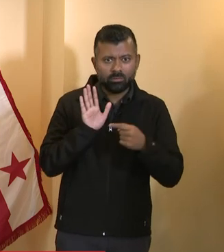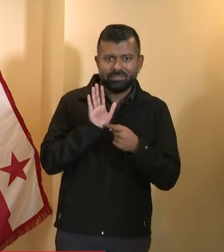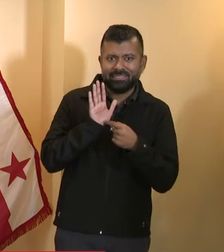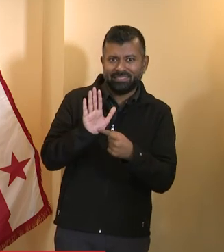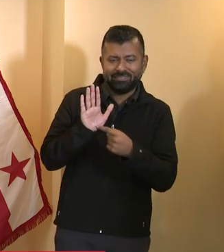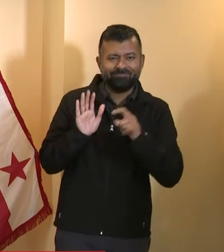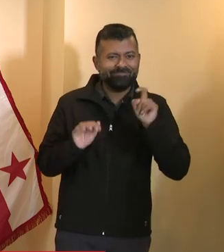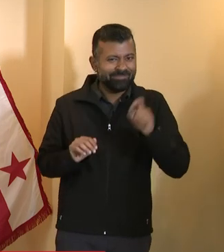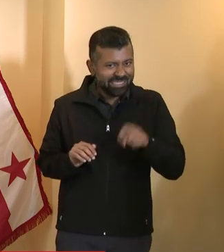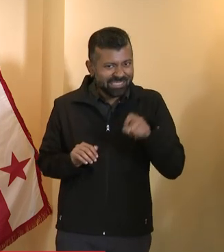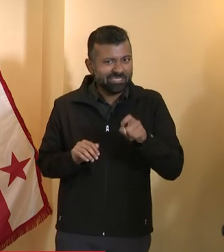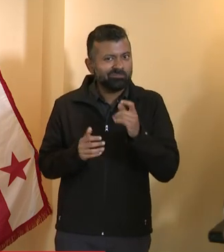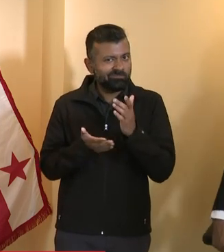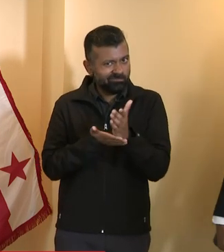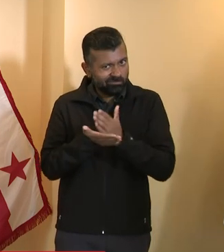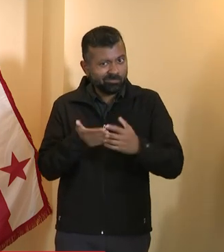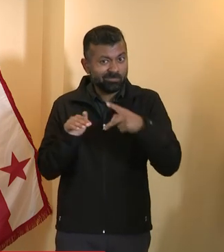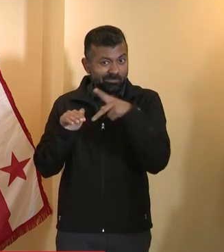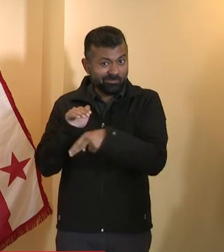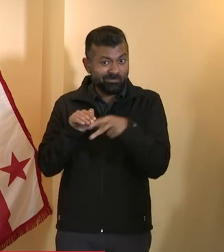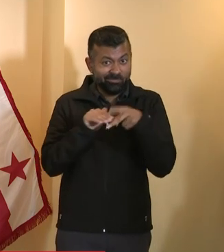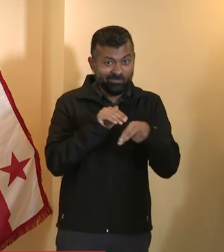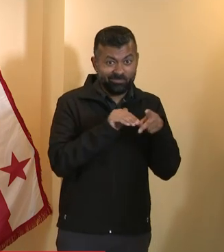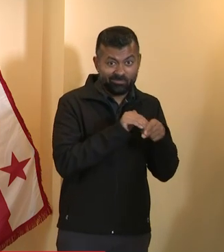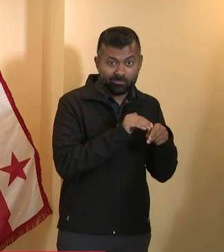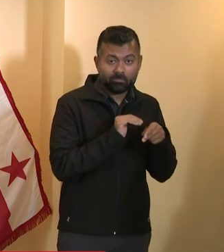think the city's raised taxes in the recent years.